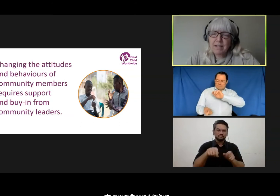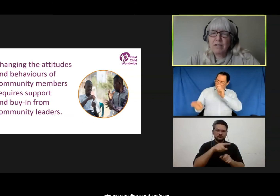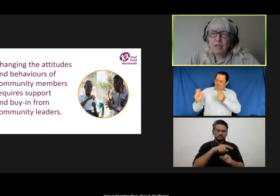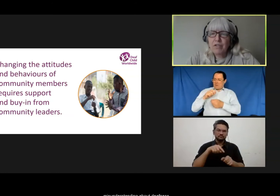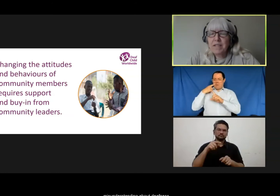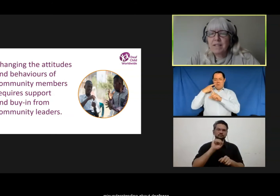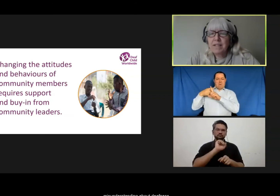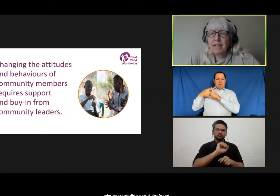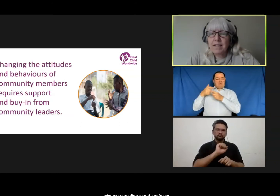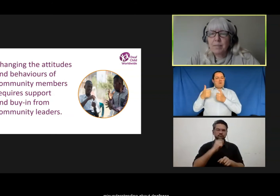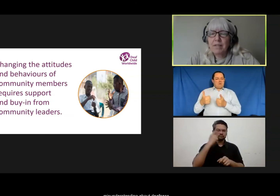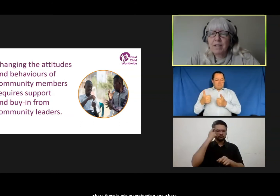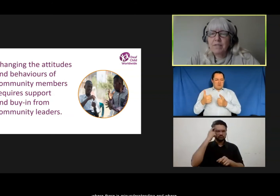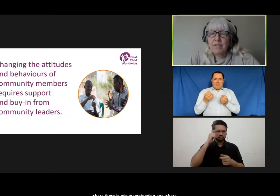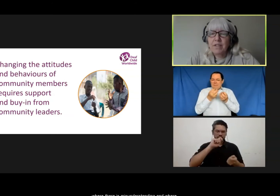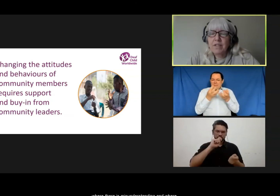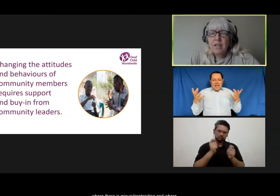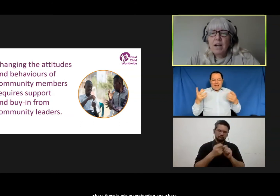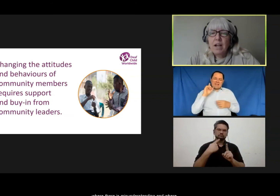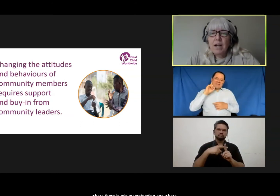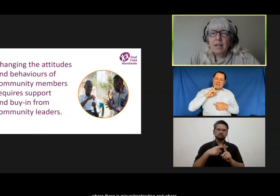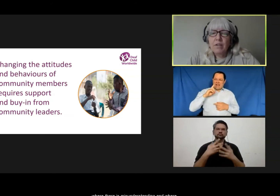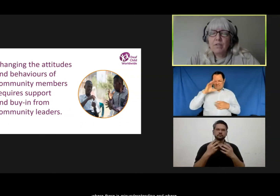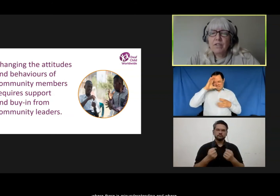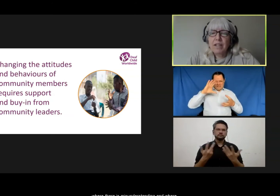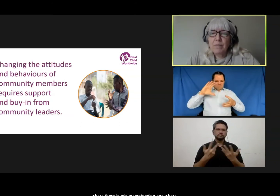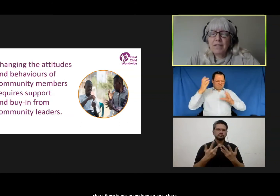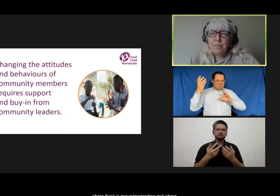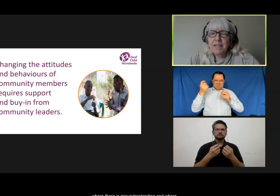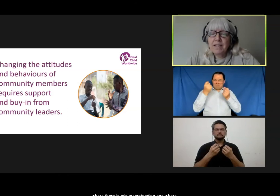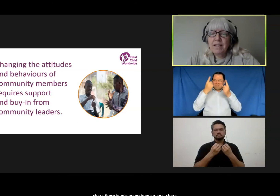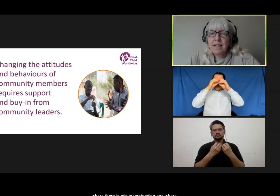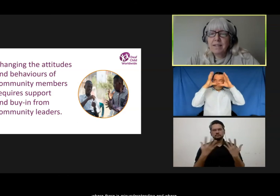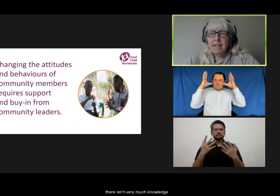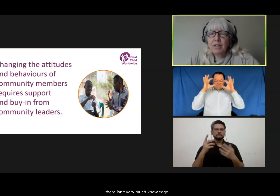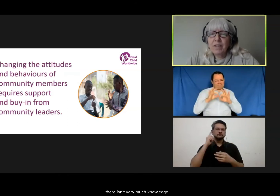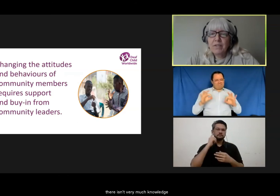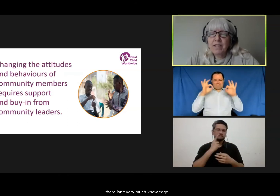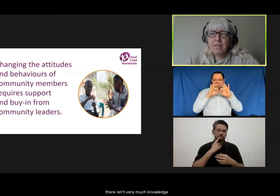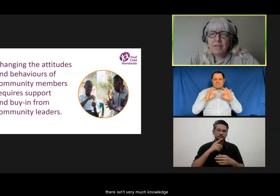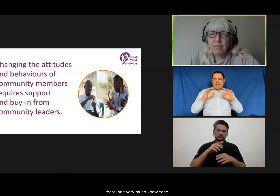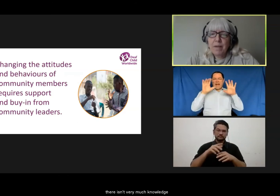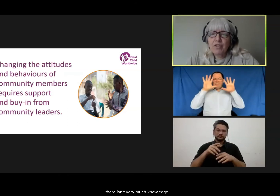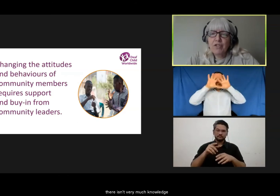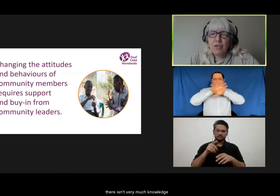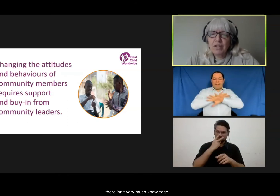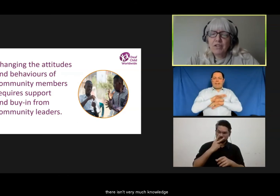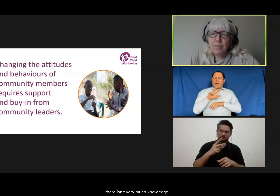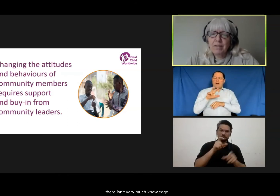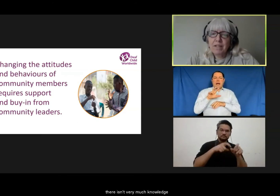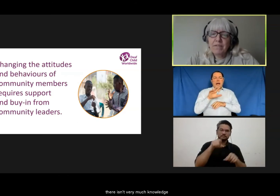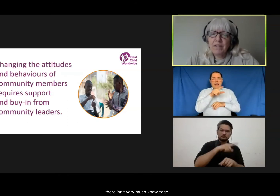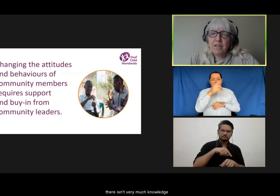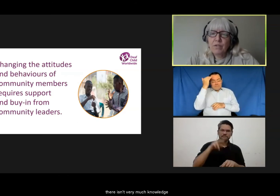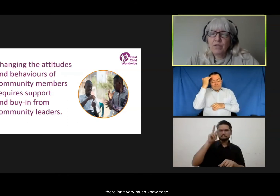there's a lot of misunderstanding about deafness, and lots where there's misunderstanding and where there isn't very much knowledge